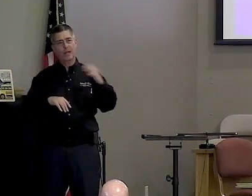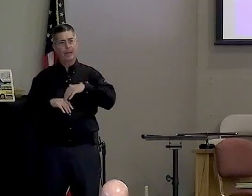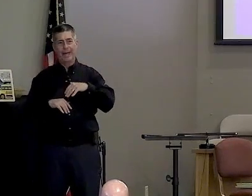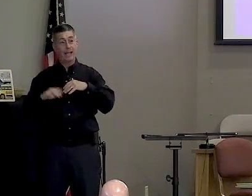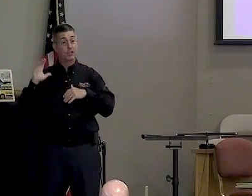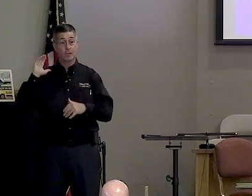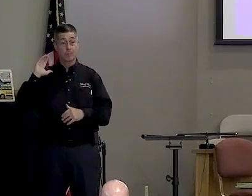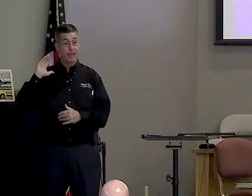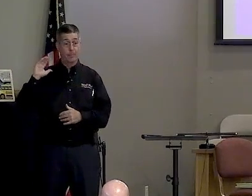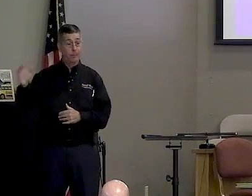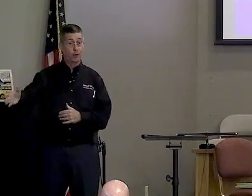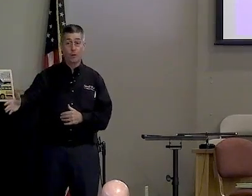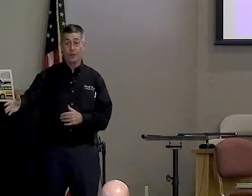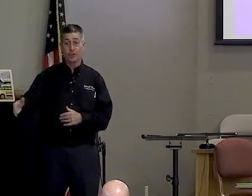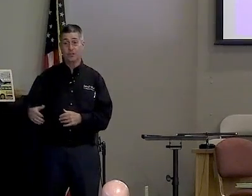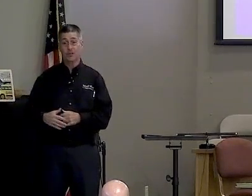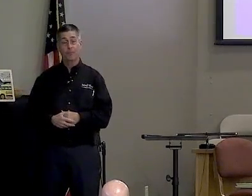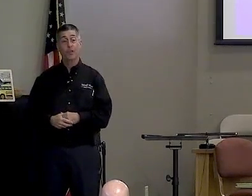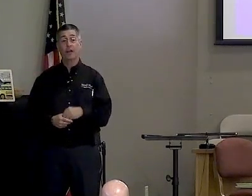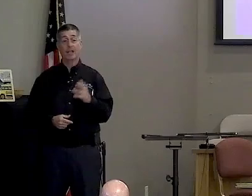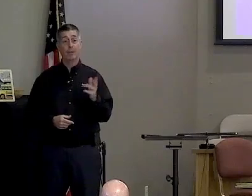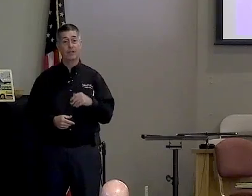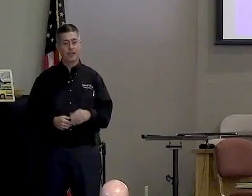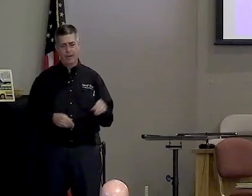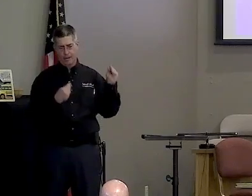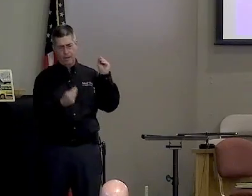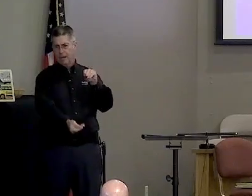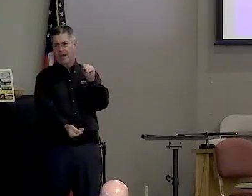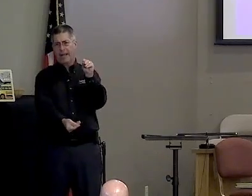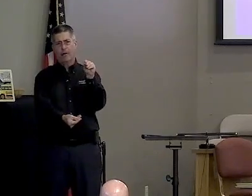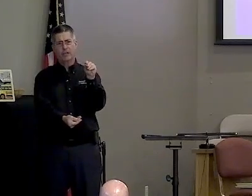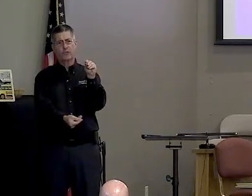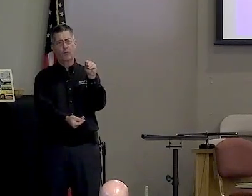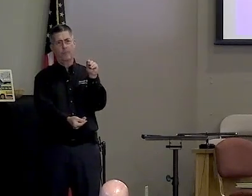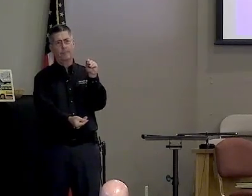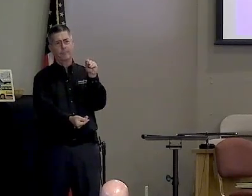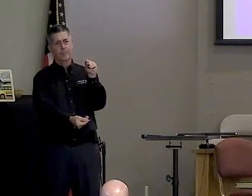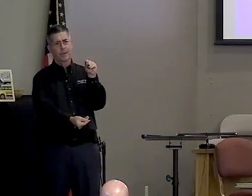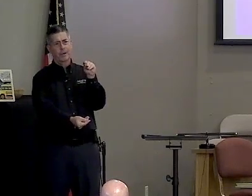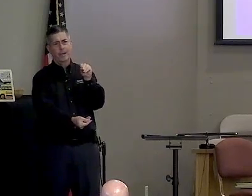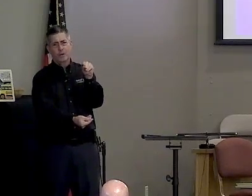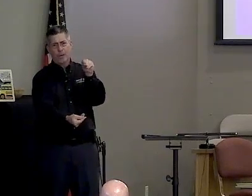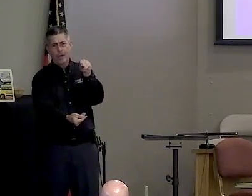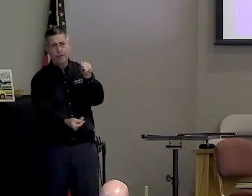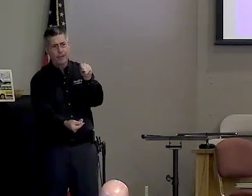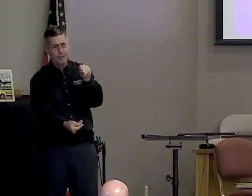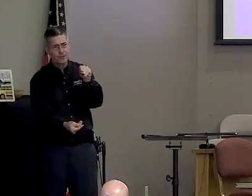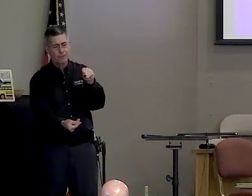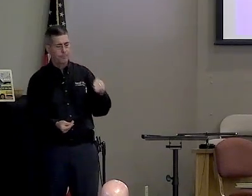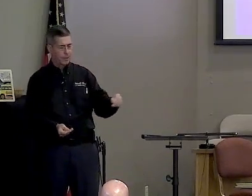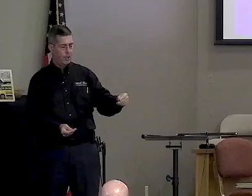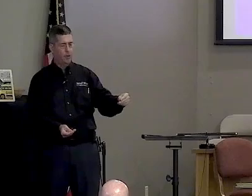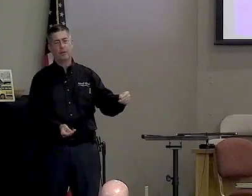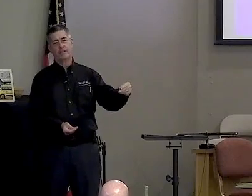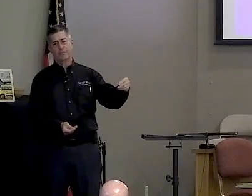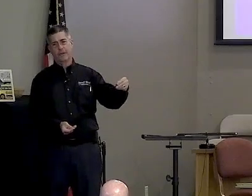in and ask like biblical questions. They'll come in and say, IRS form. Do I owe this? Oh, no, that's a fake.